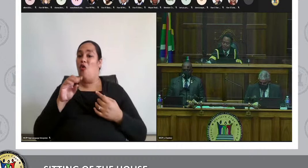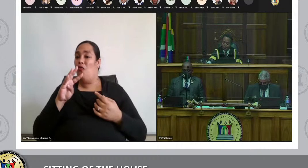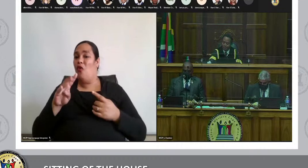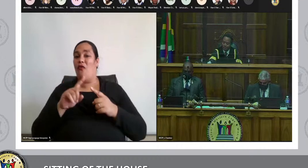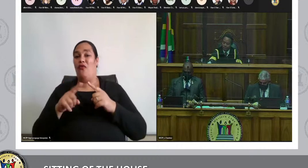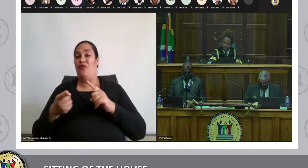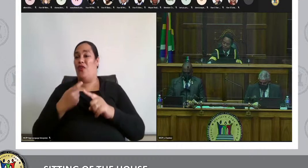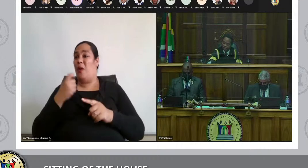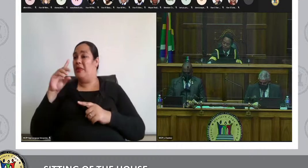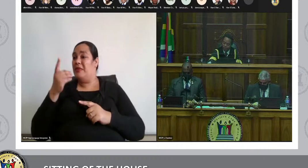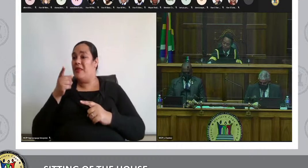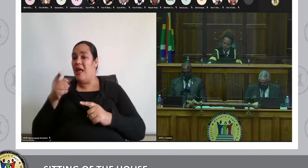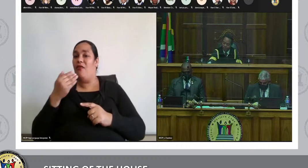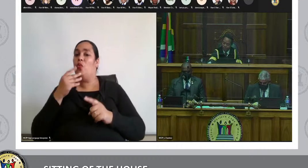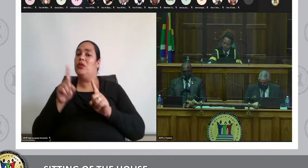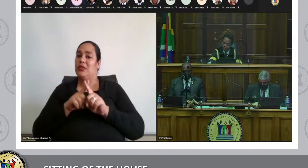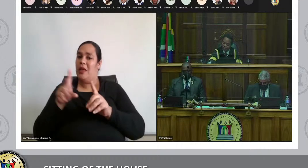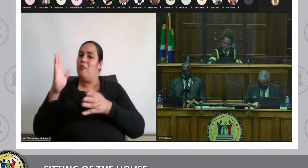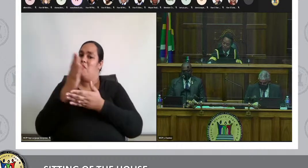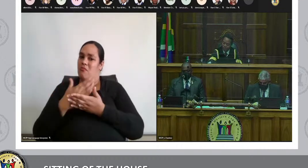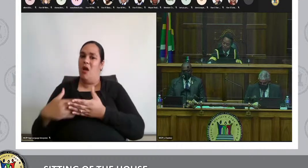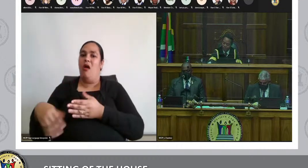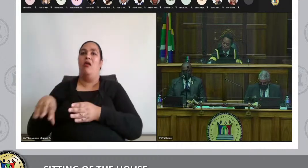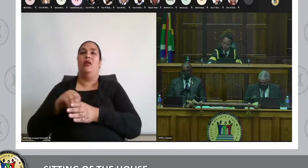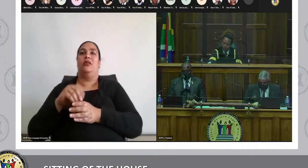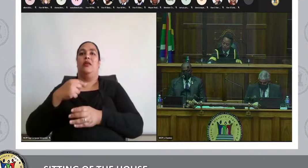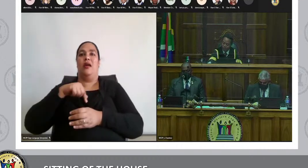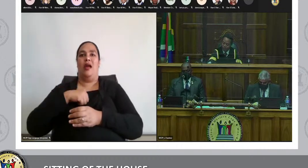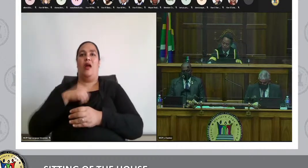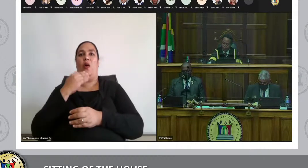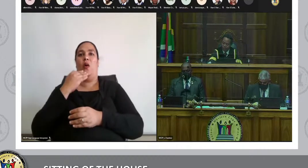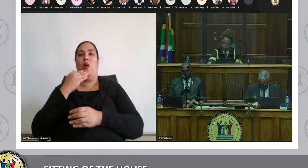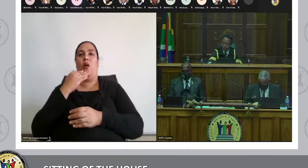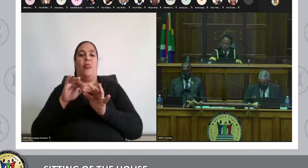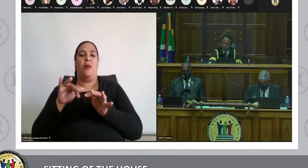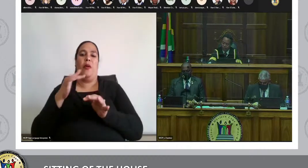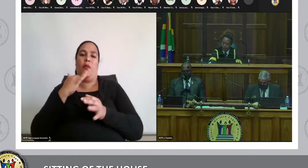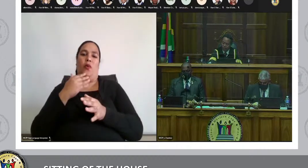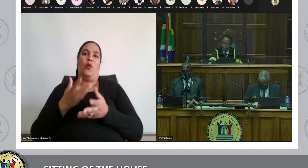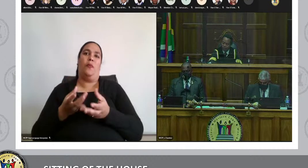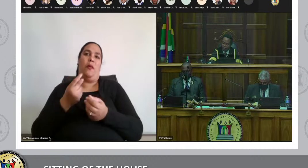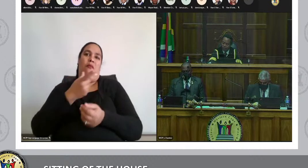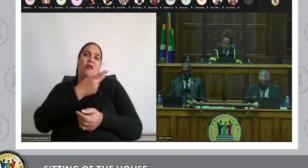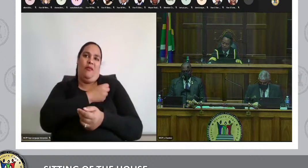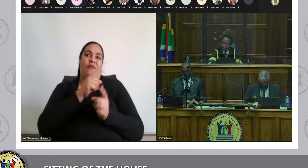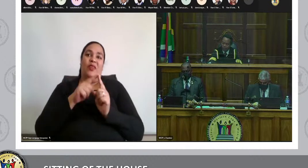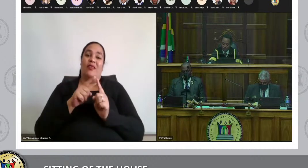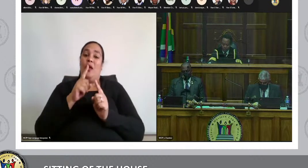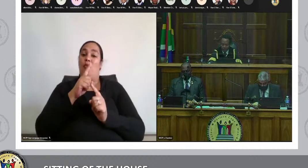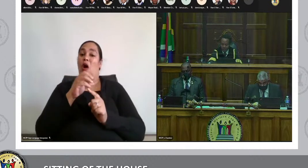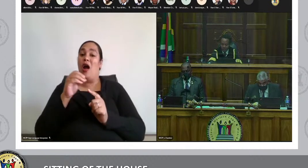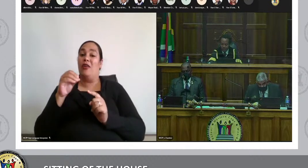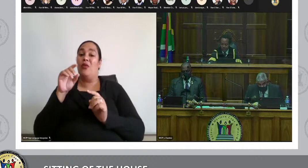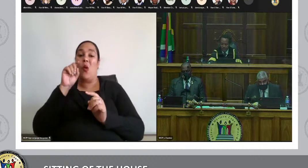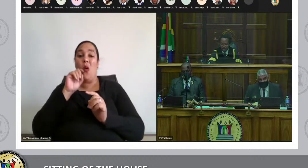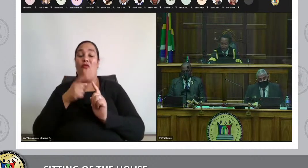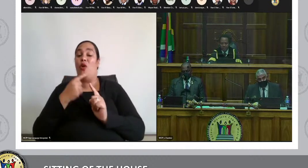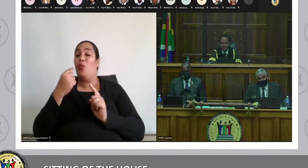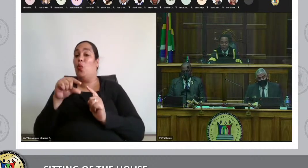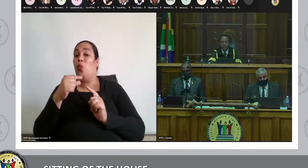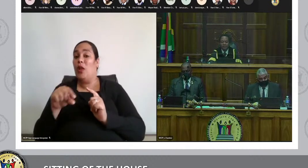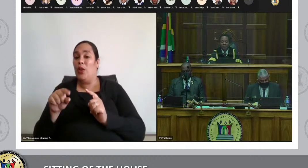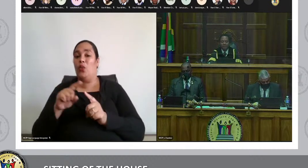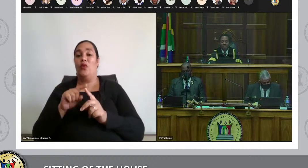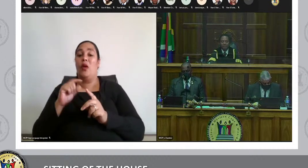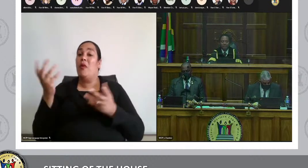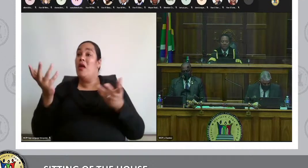Delft, who have been also part of the being the people who need to be vaccinated, the 100-year-olds from the Guguletu, and